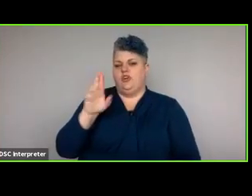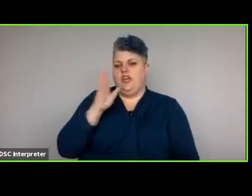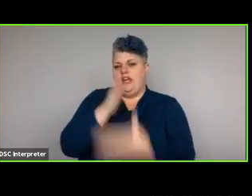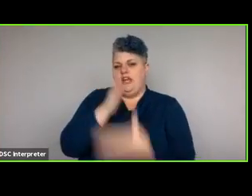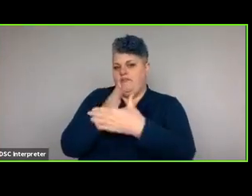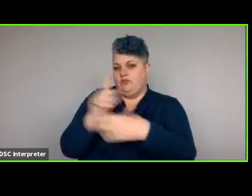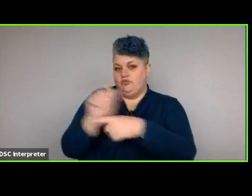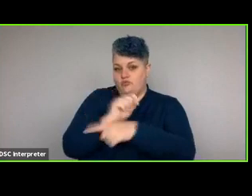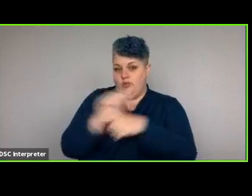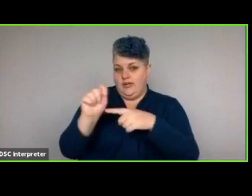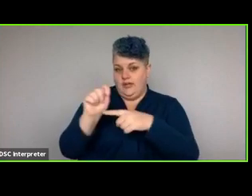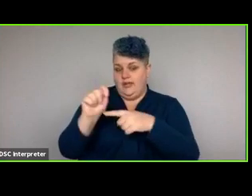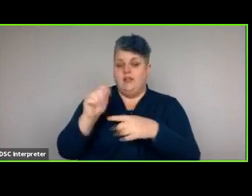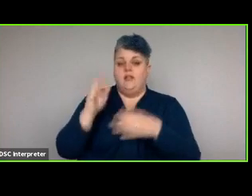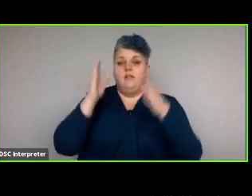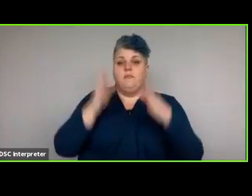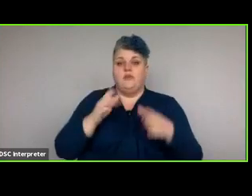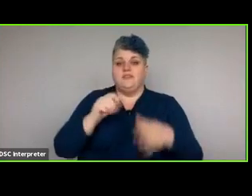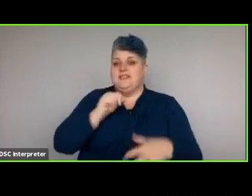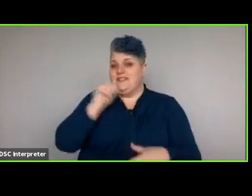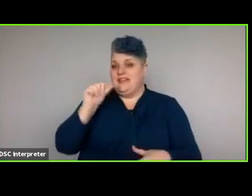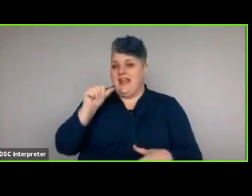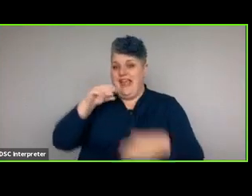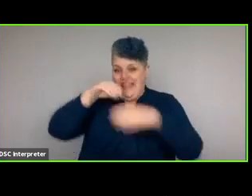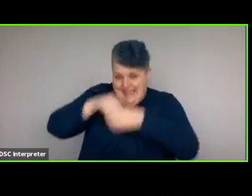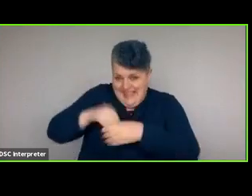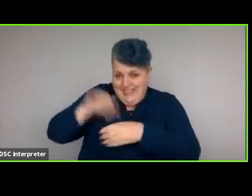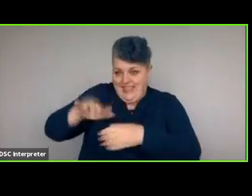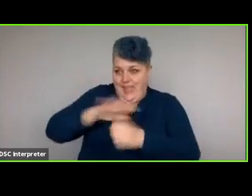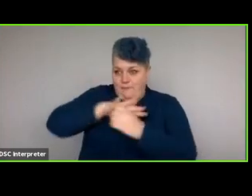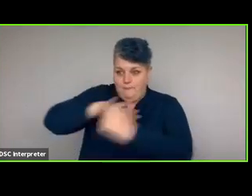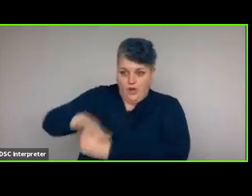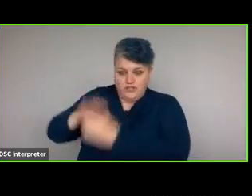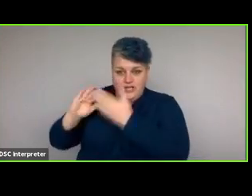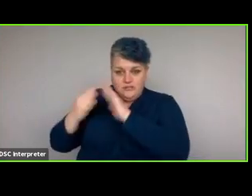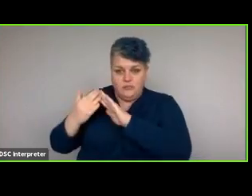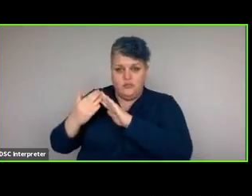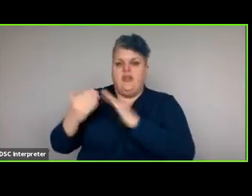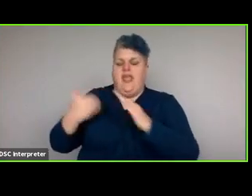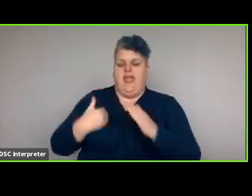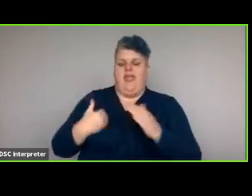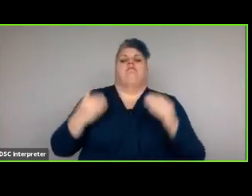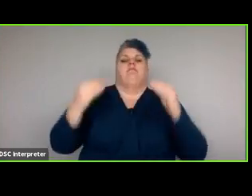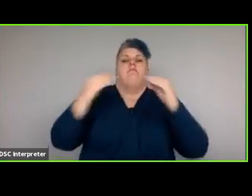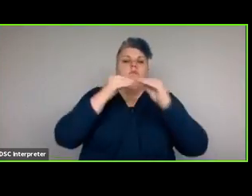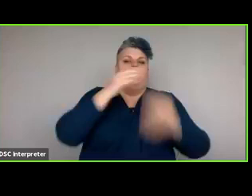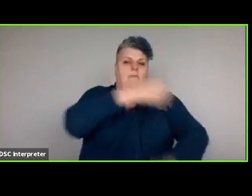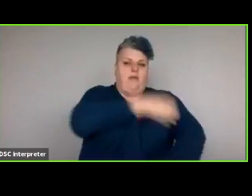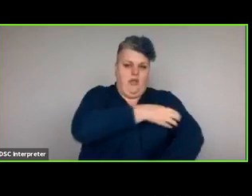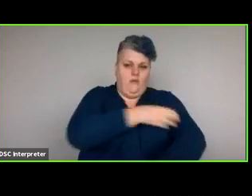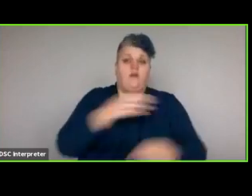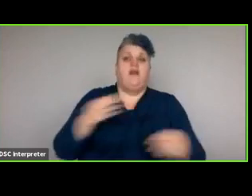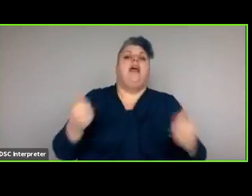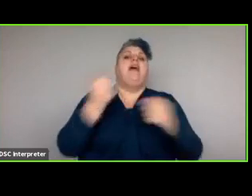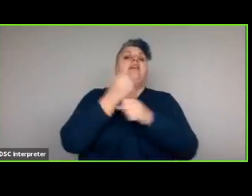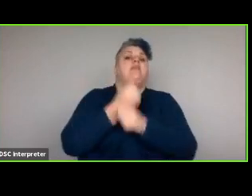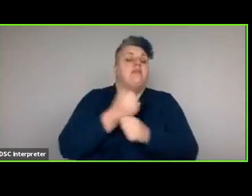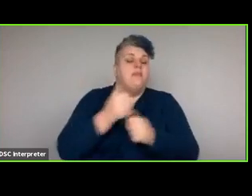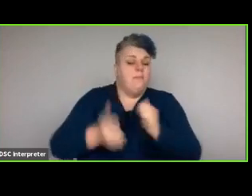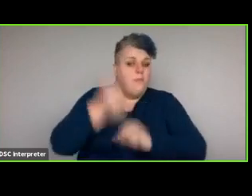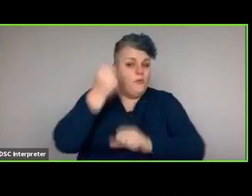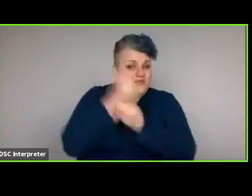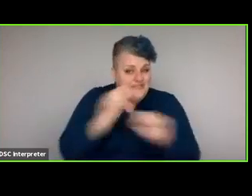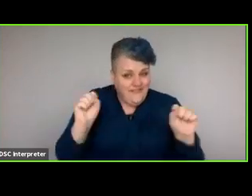how the person who's not in the marginalized community a lot of times has the most power and also has the most safety in the